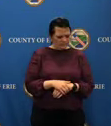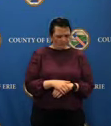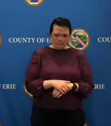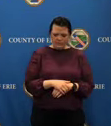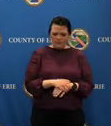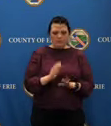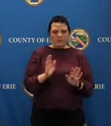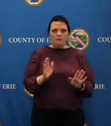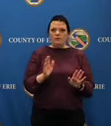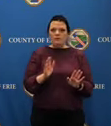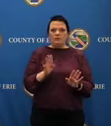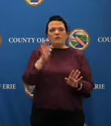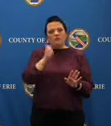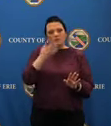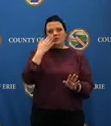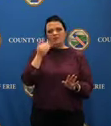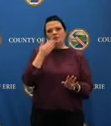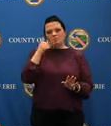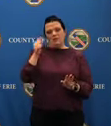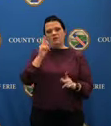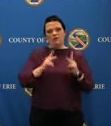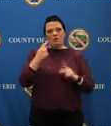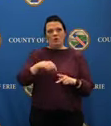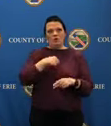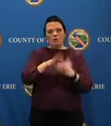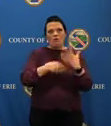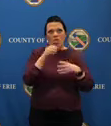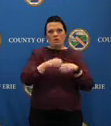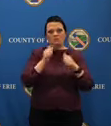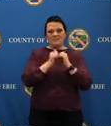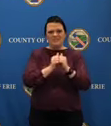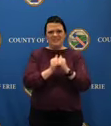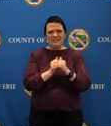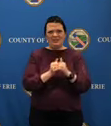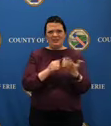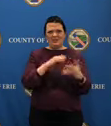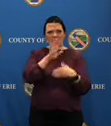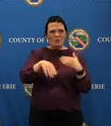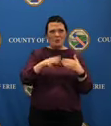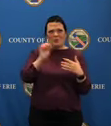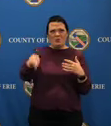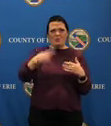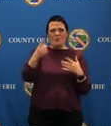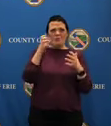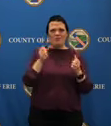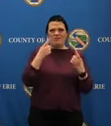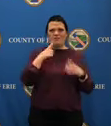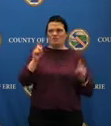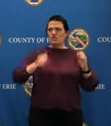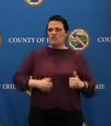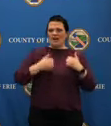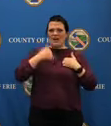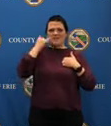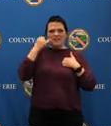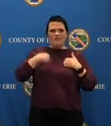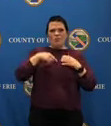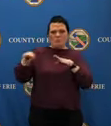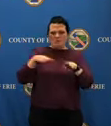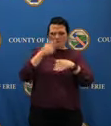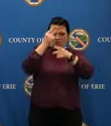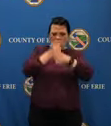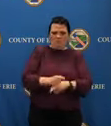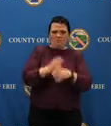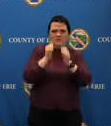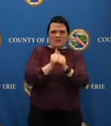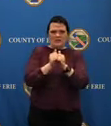Be better, folks. We are all in this together. We're only going to get through this if we all act appropriately together. Be your